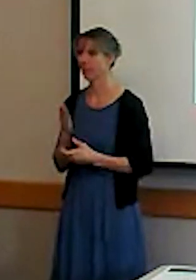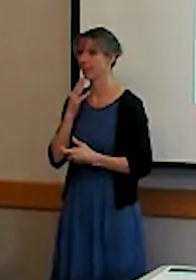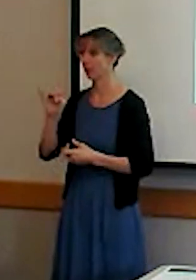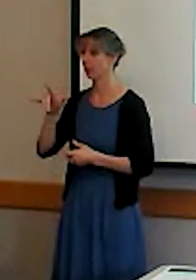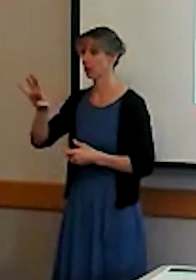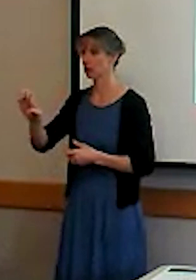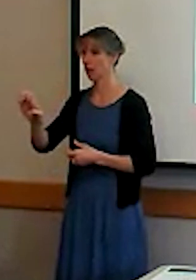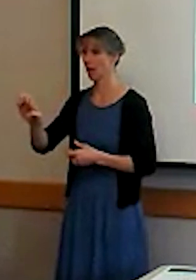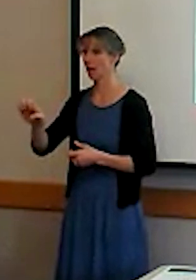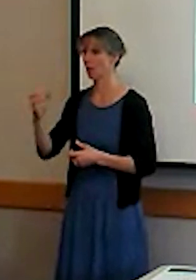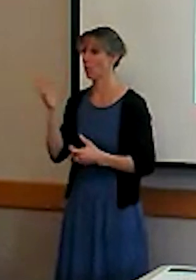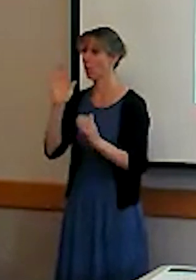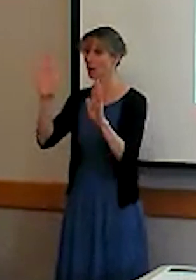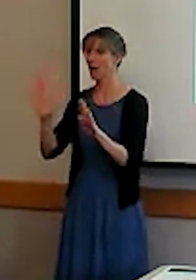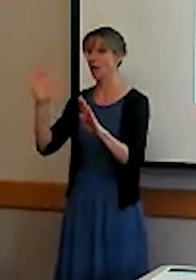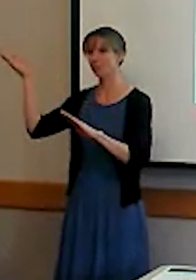Thank you, Michelle.